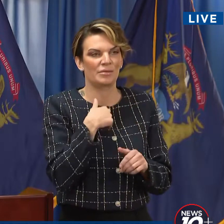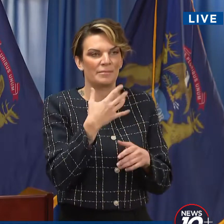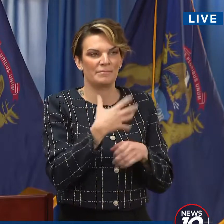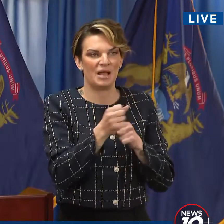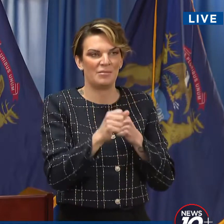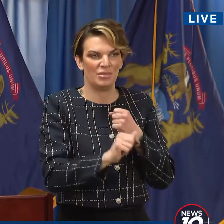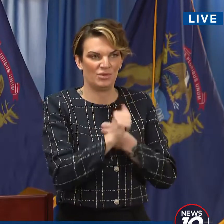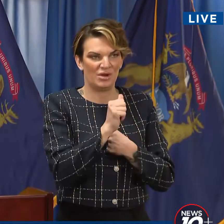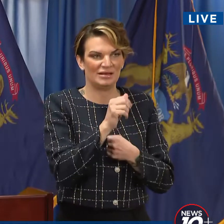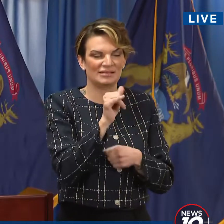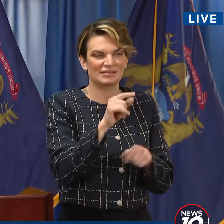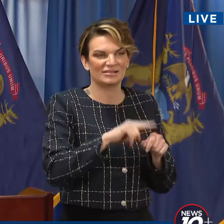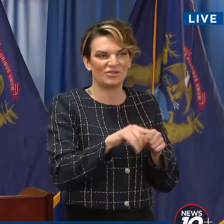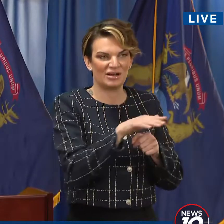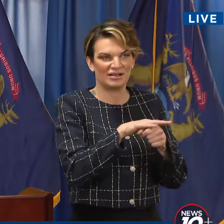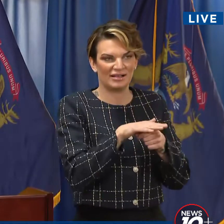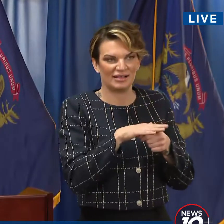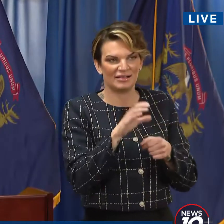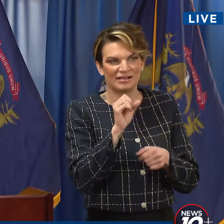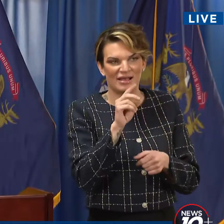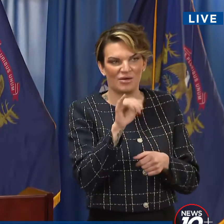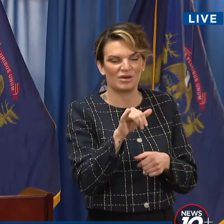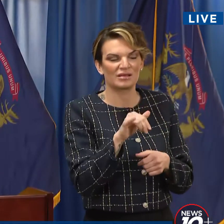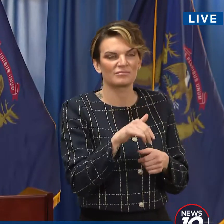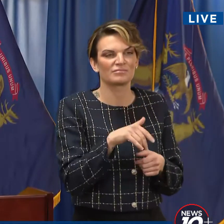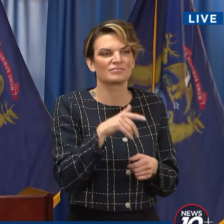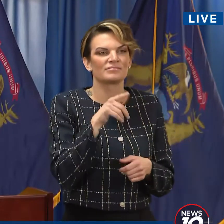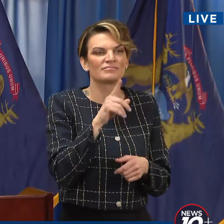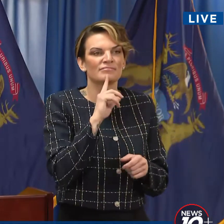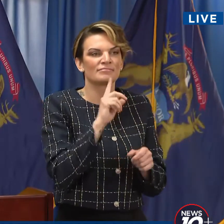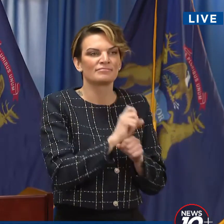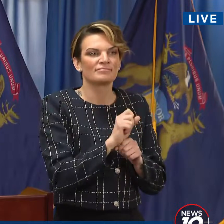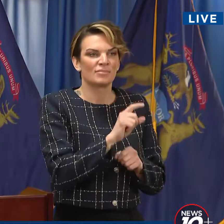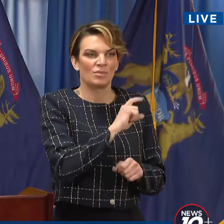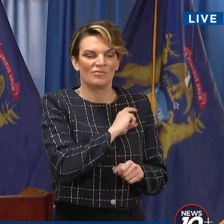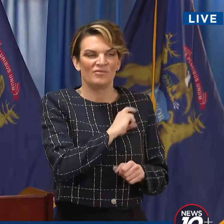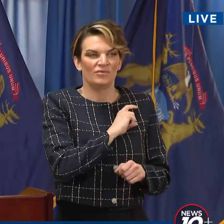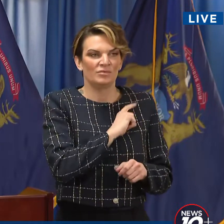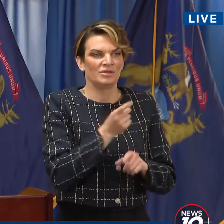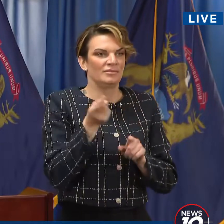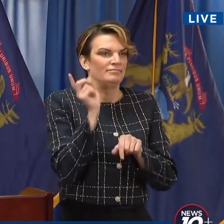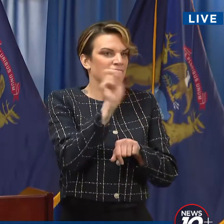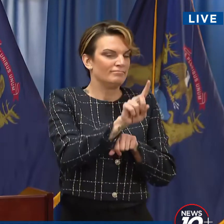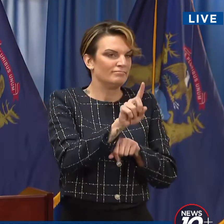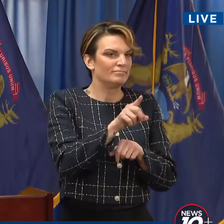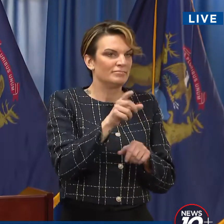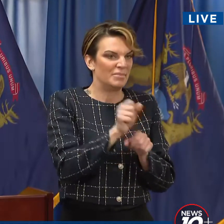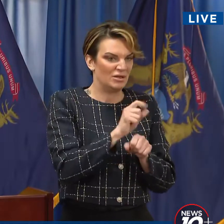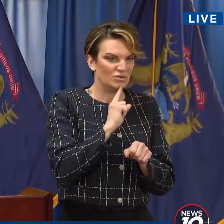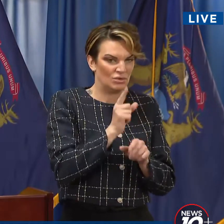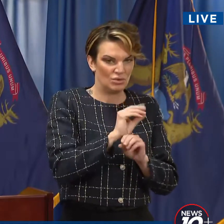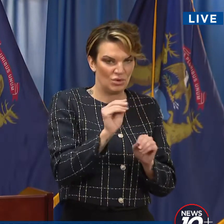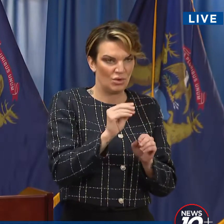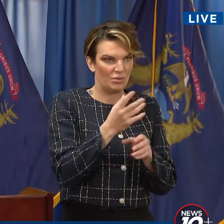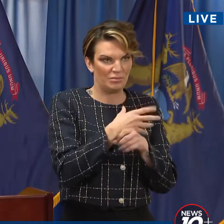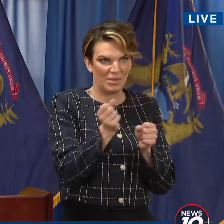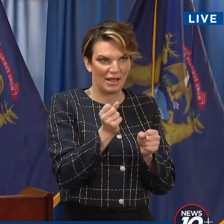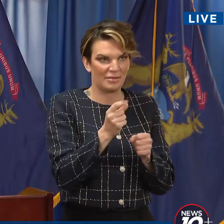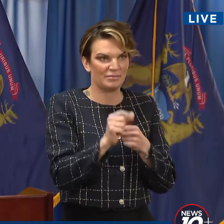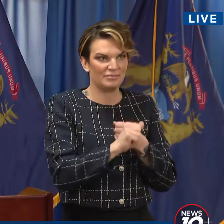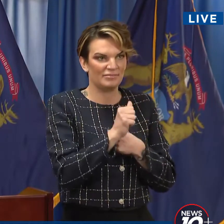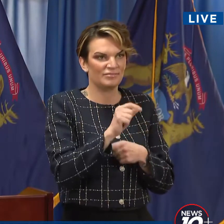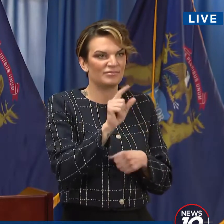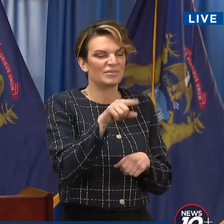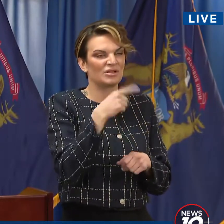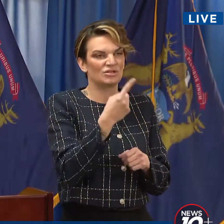in the counties that I mentioned. They were quickly addressed. Law enforcement visited the locations, confirmed that they were essentially considered a